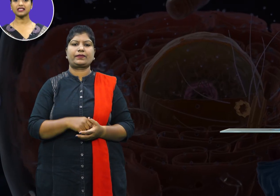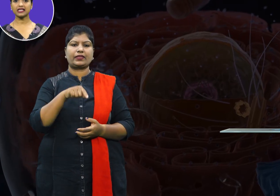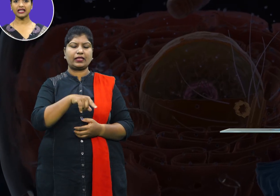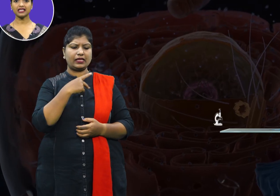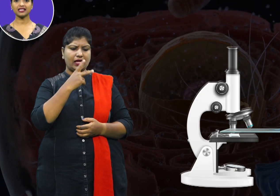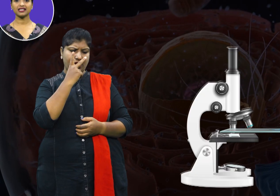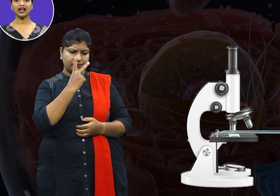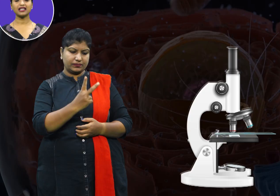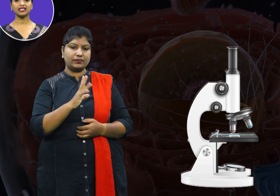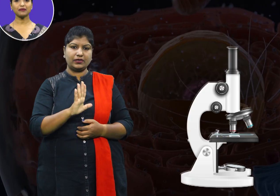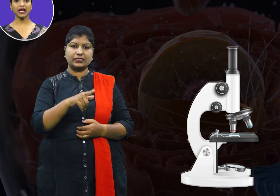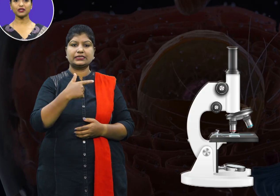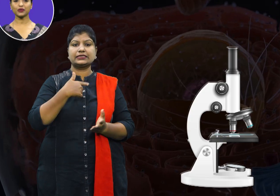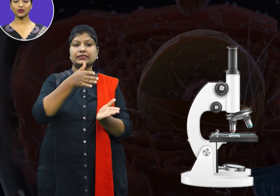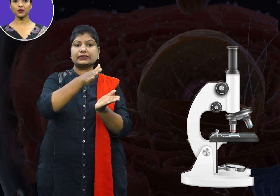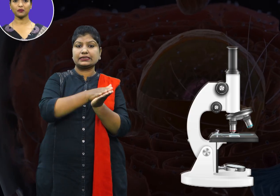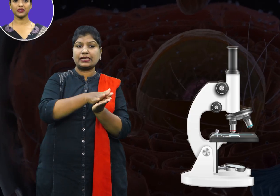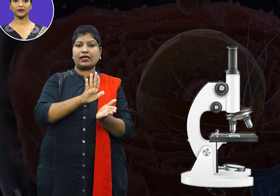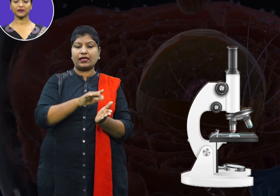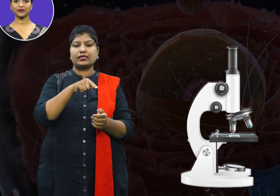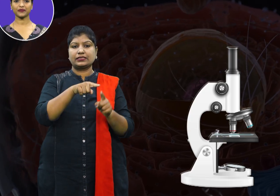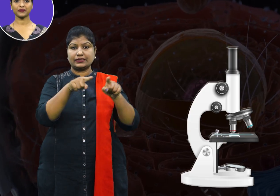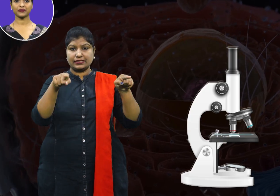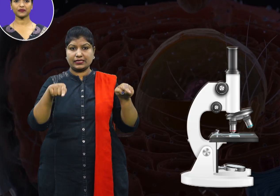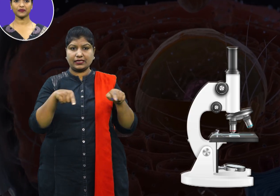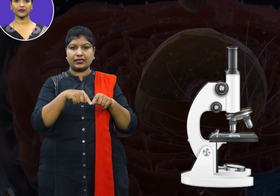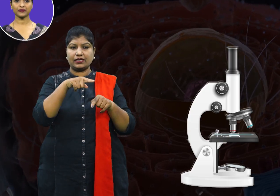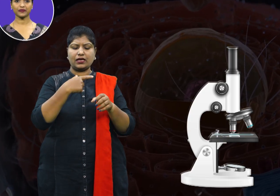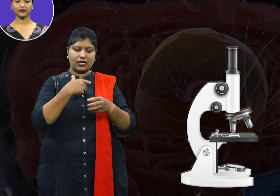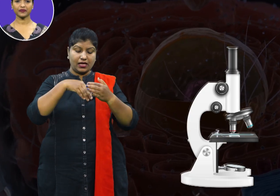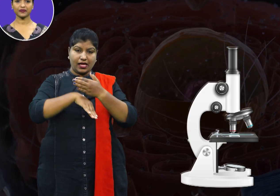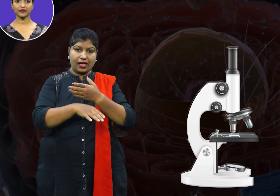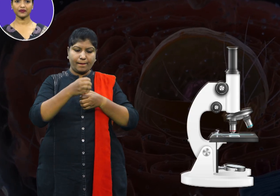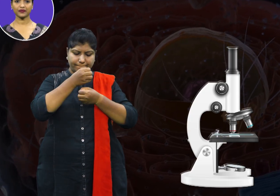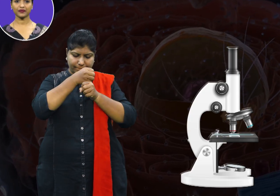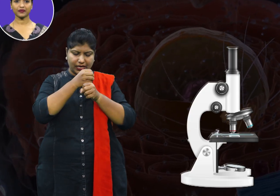Observe the slide under the microscope.